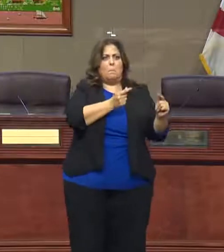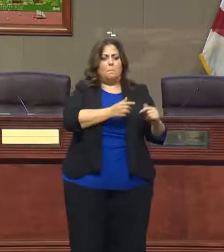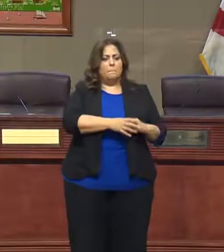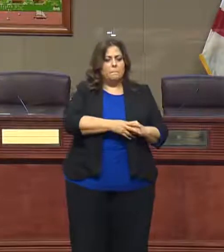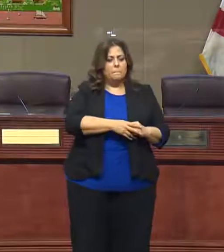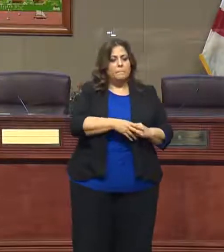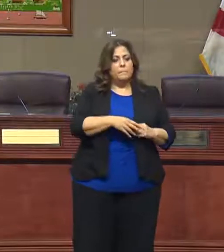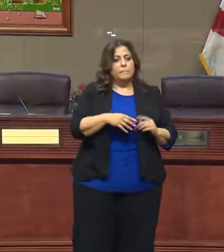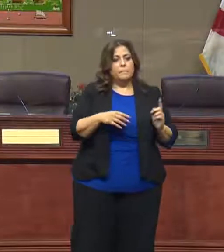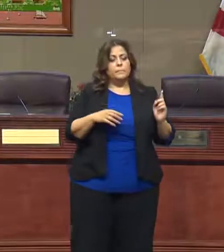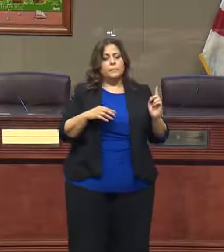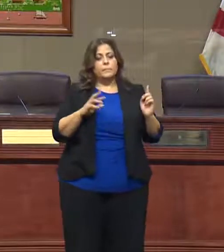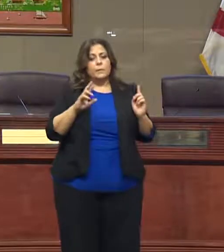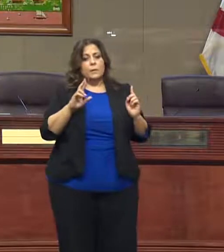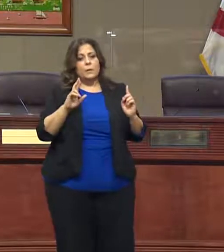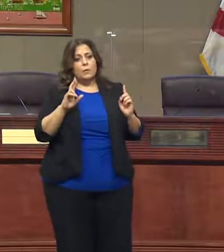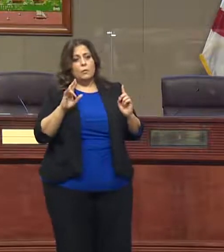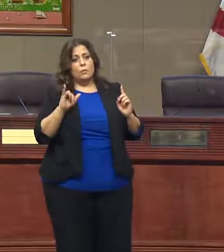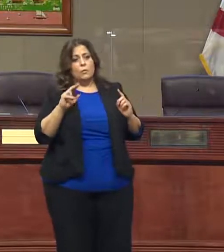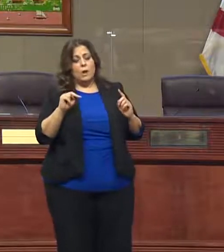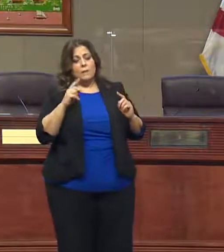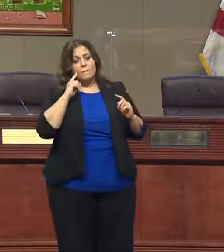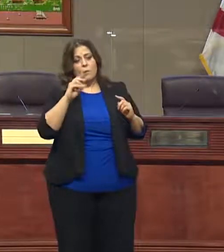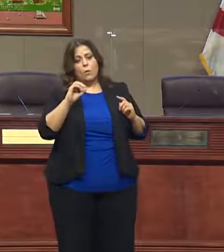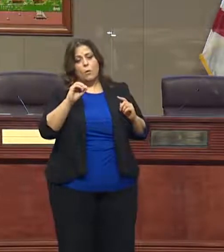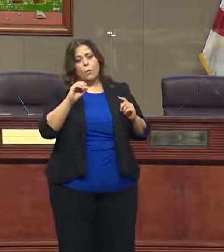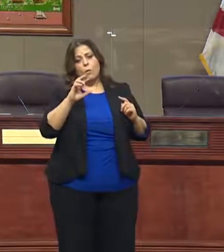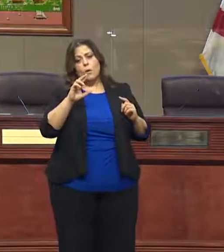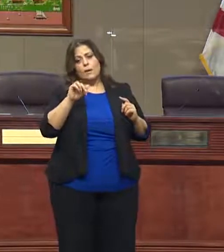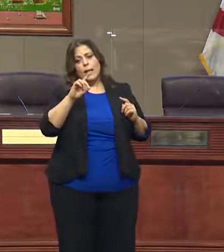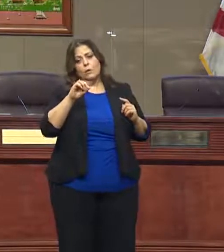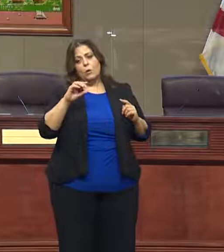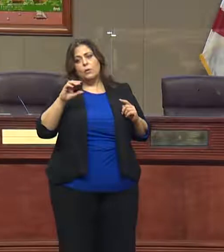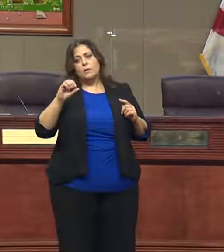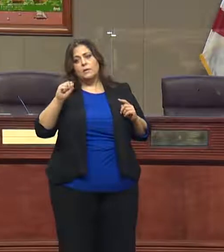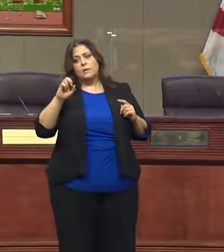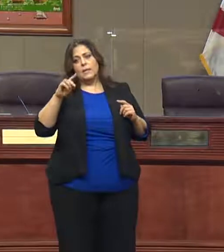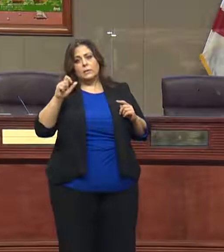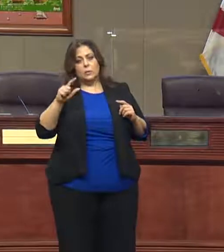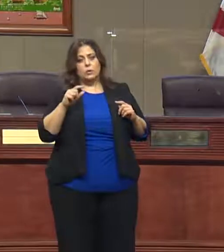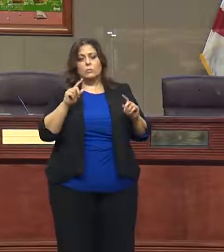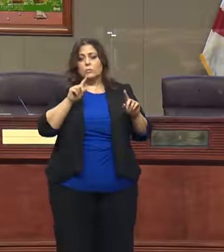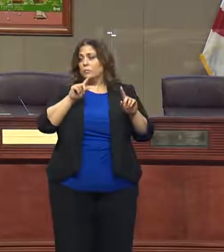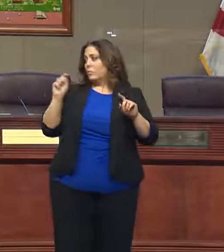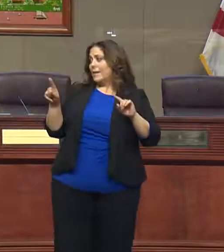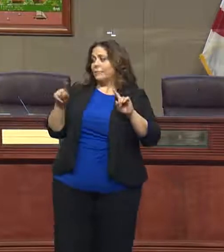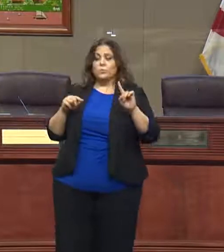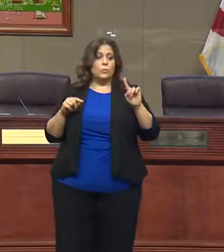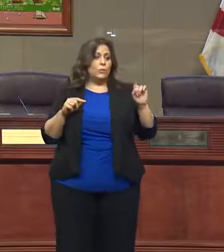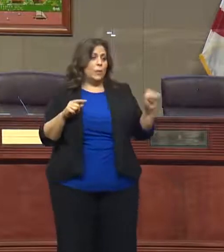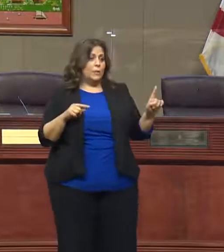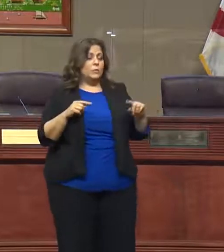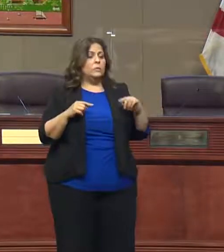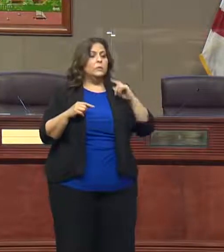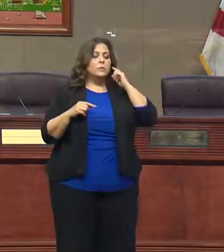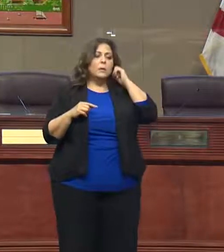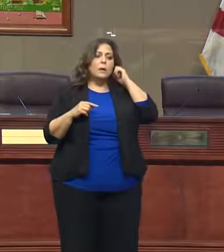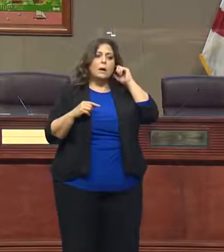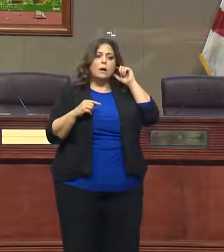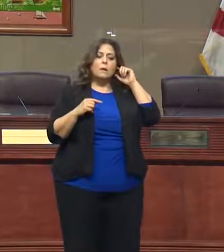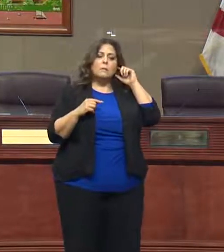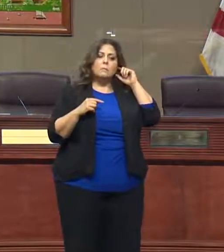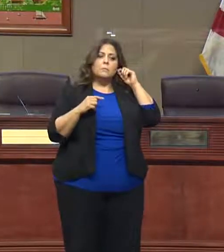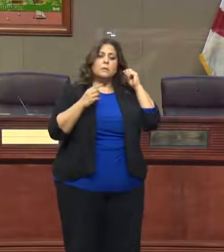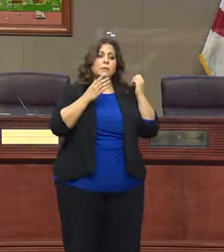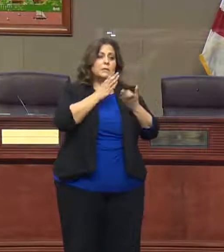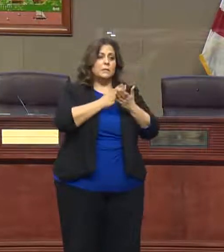And Mayor Ryan Gillespie at the Orlando Sentinel, this is for you and Dr. Pino as well. Some of that zip code data that you released yesterday,